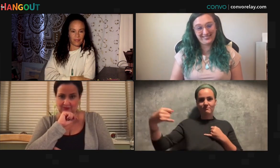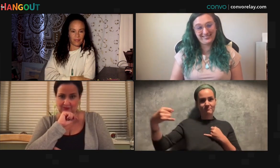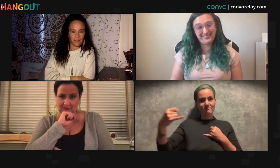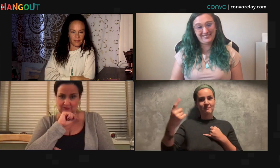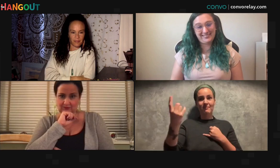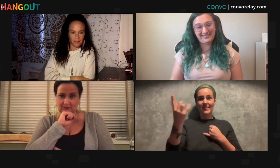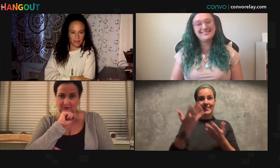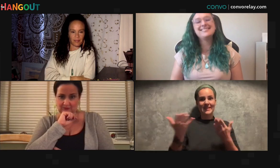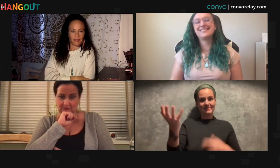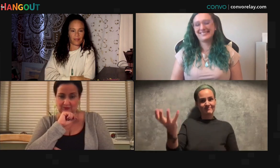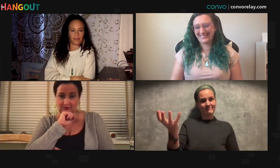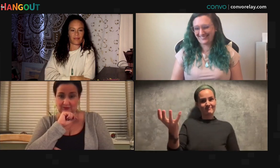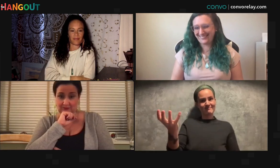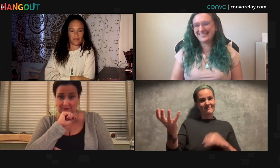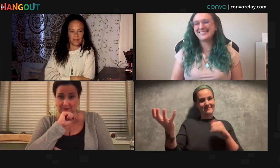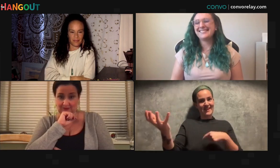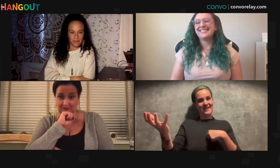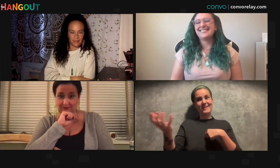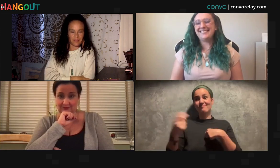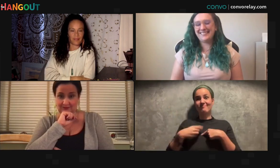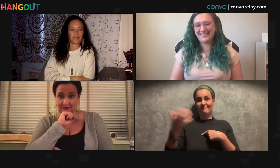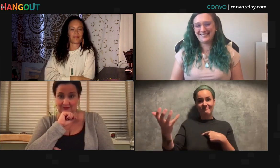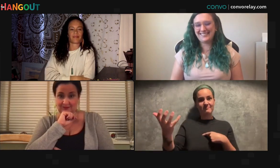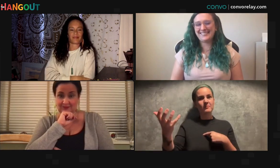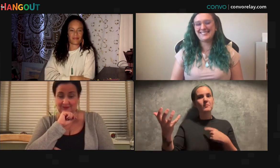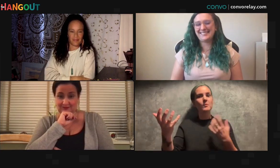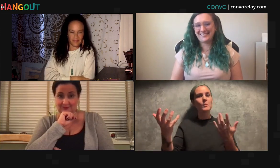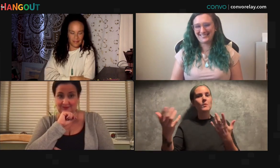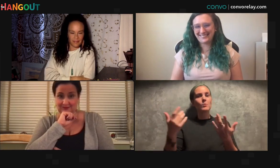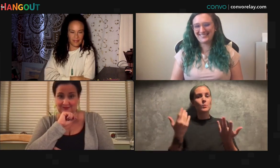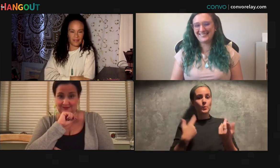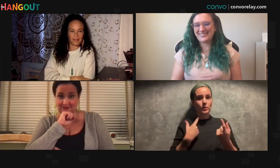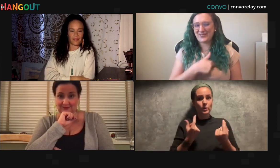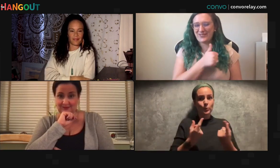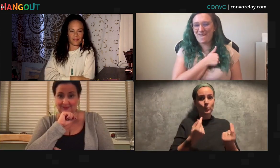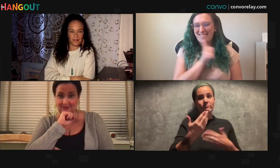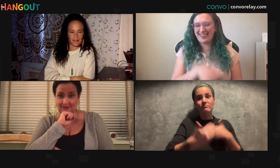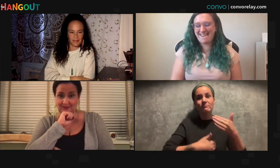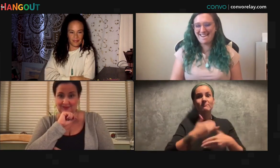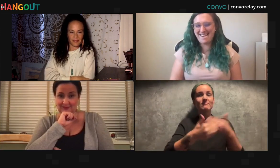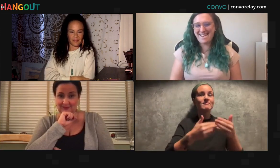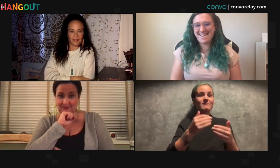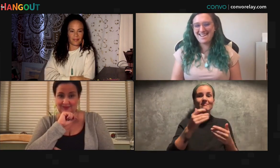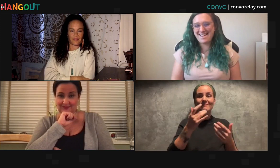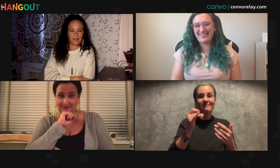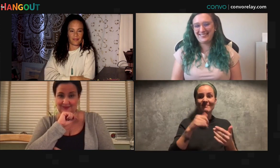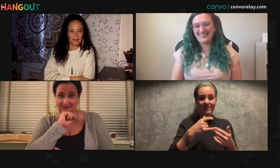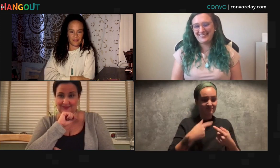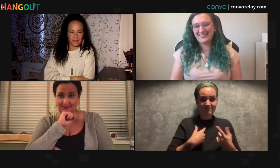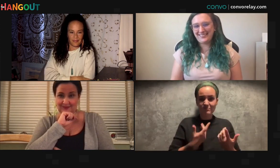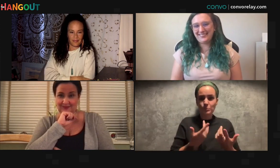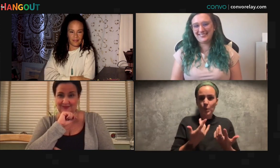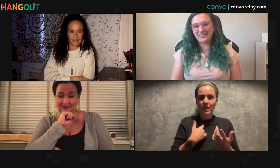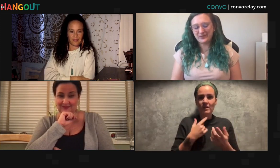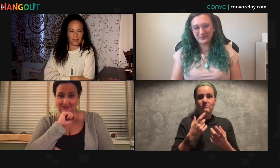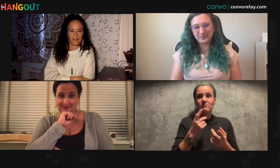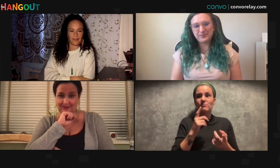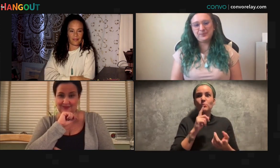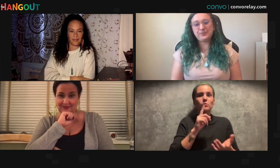at my core, and I feel my heart is always connected to anything that's in my physical space. Anything that I do as I Love go that. on in